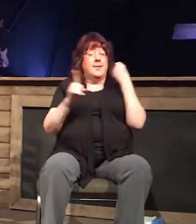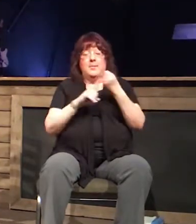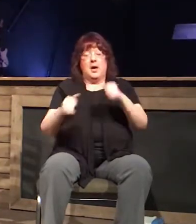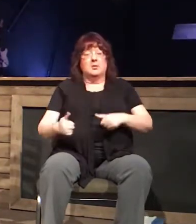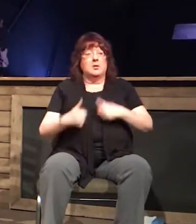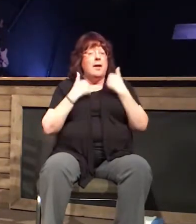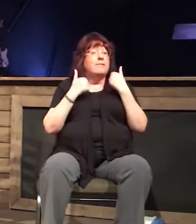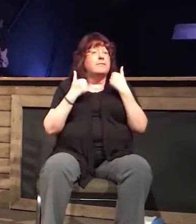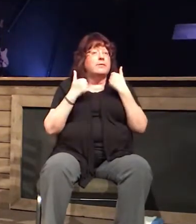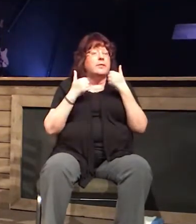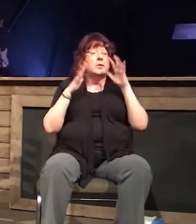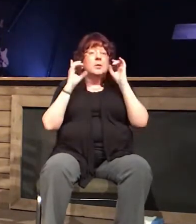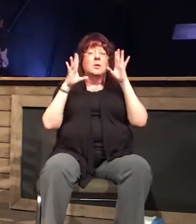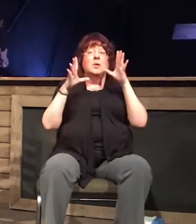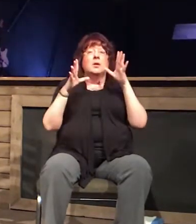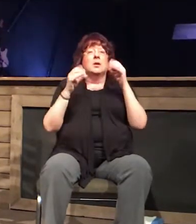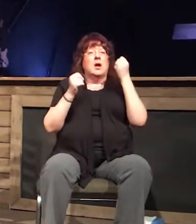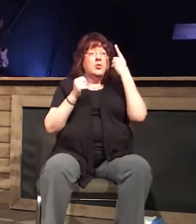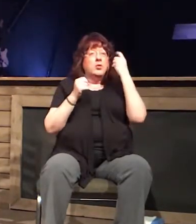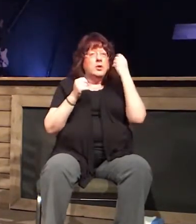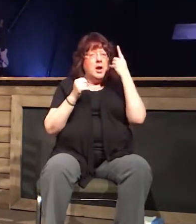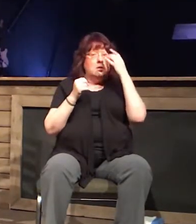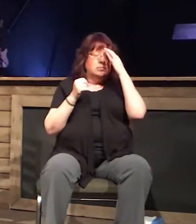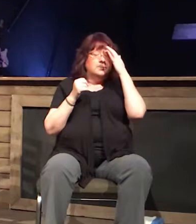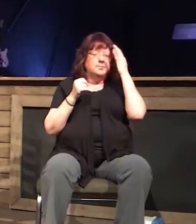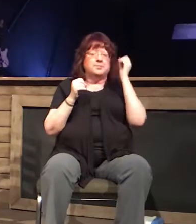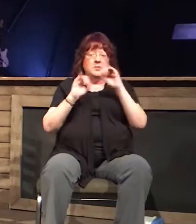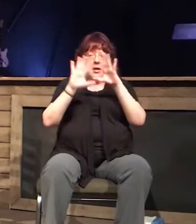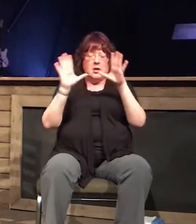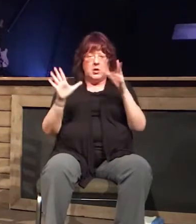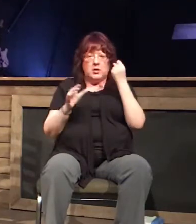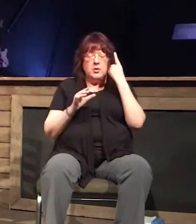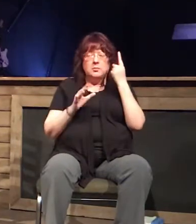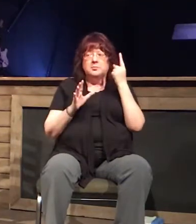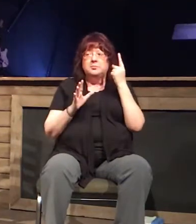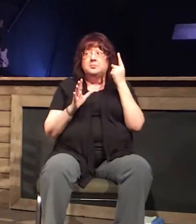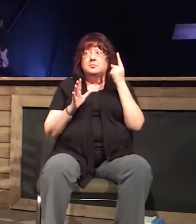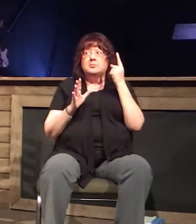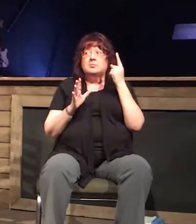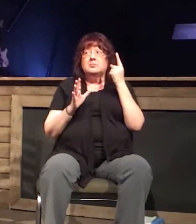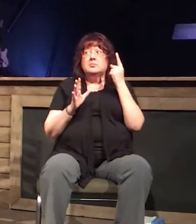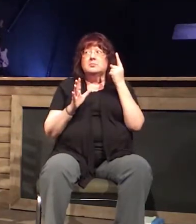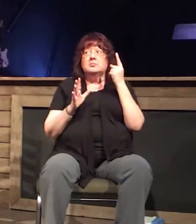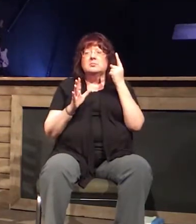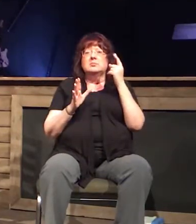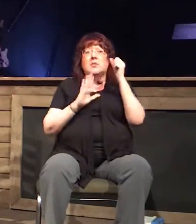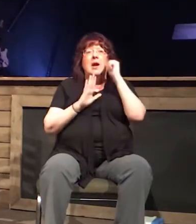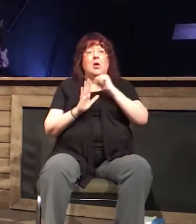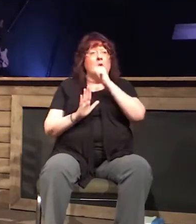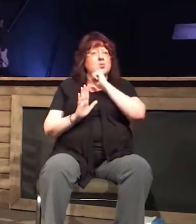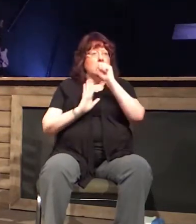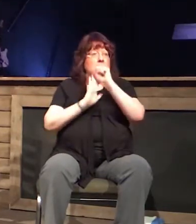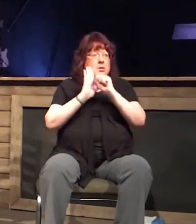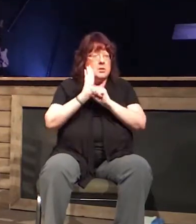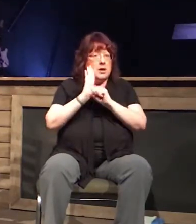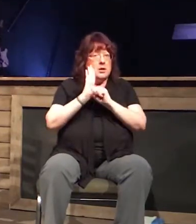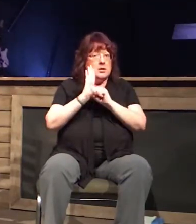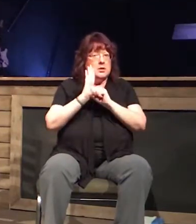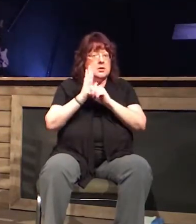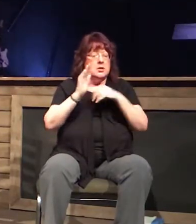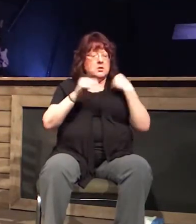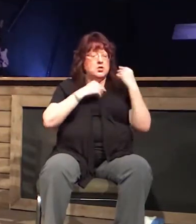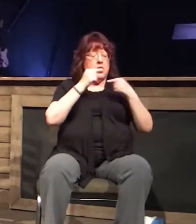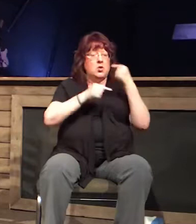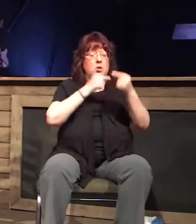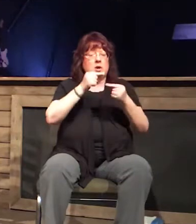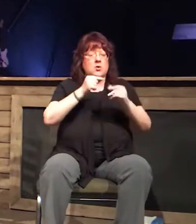impacts your life greatly. And what you need to understand, what I want you to hear very, very clearly today, the state of Arizona, and this